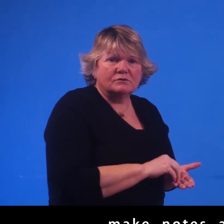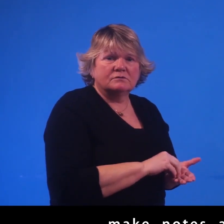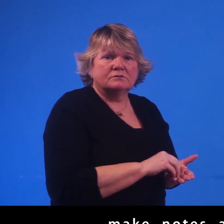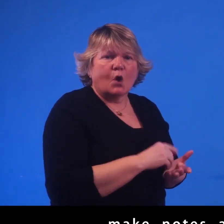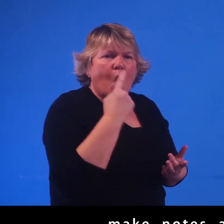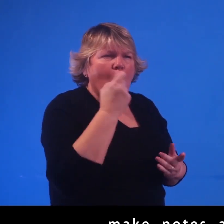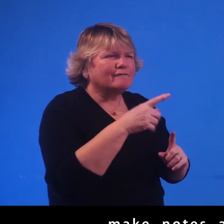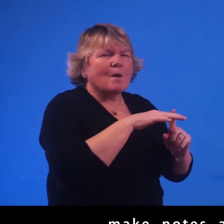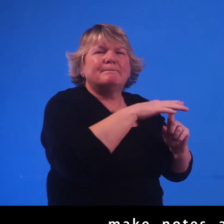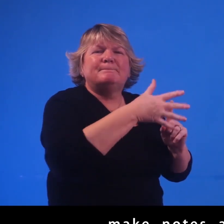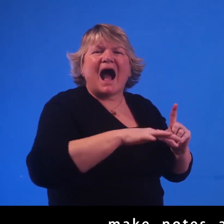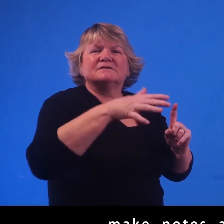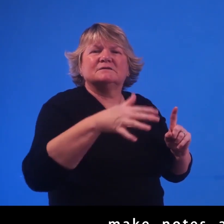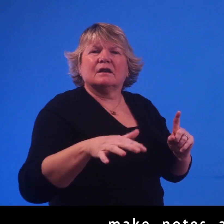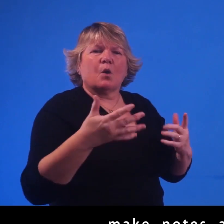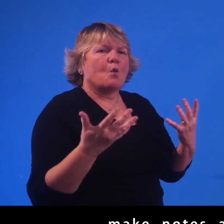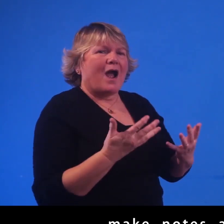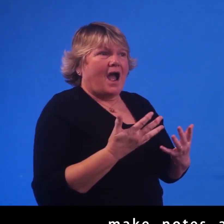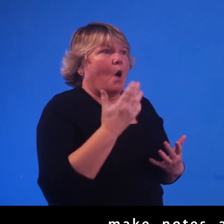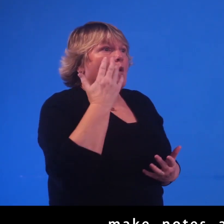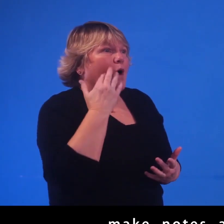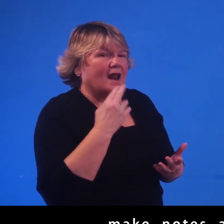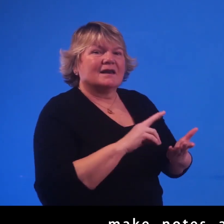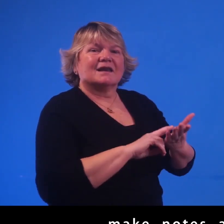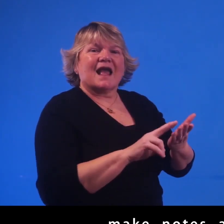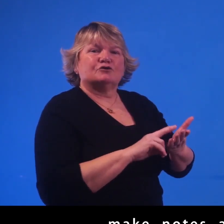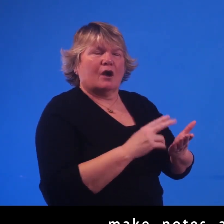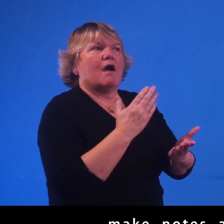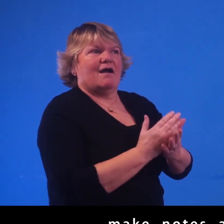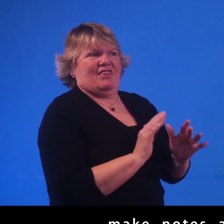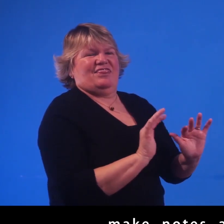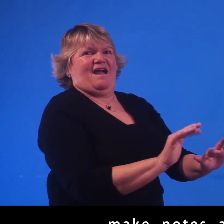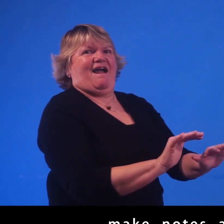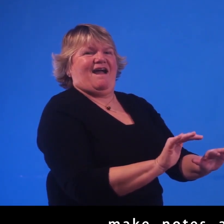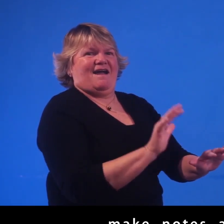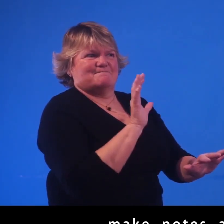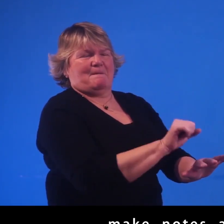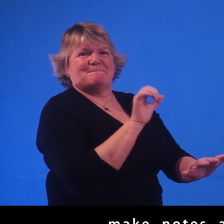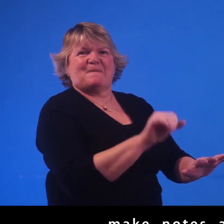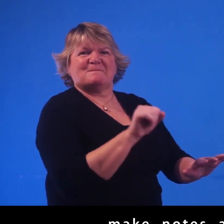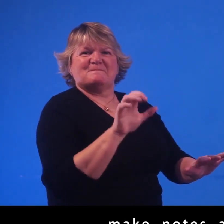make notes, and look for patterns where and when nature is spotted.